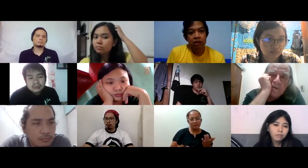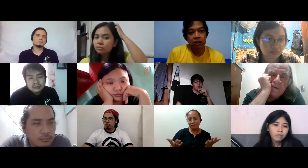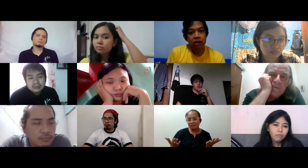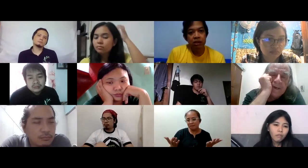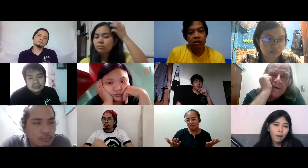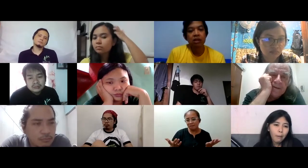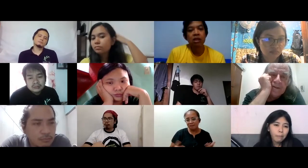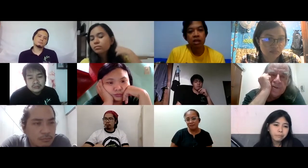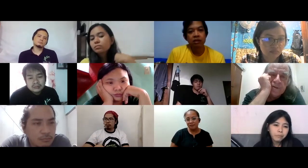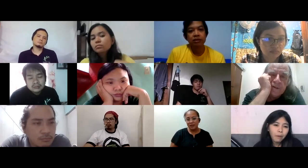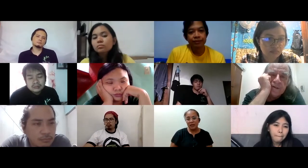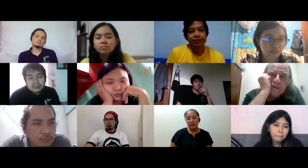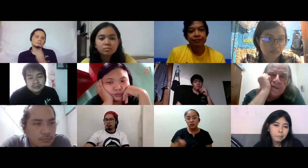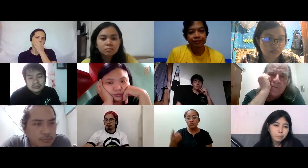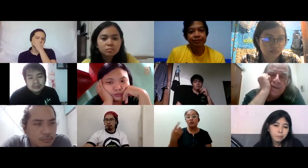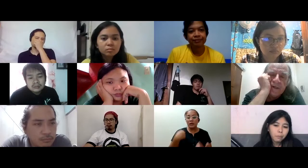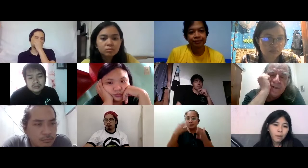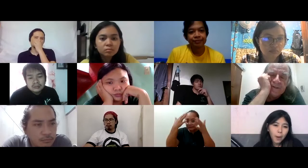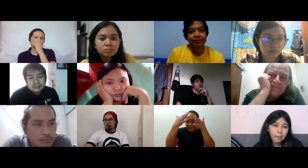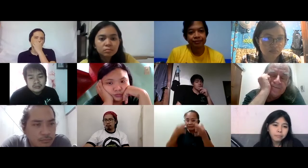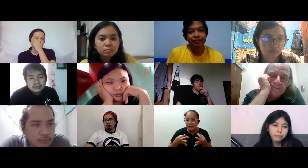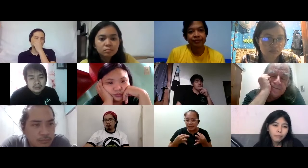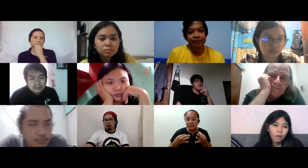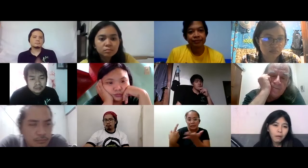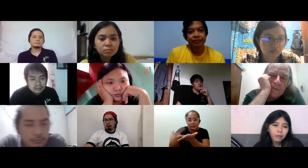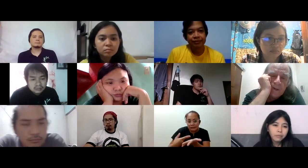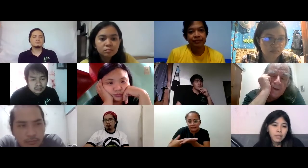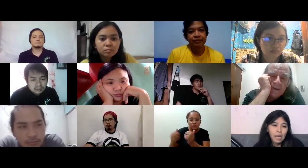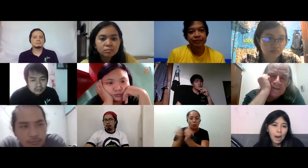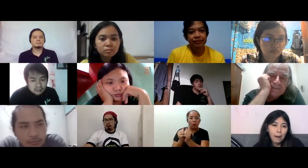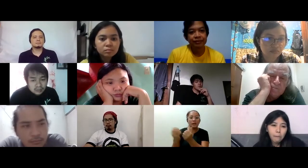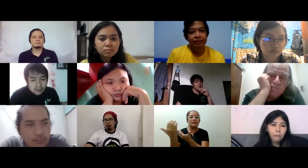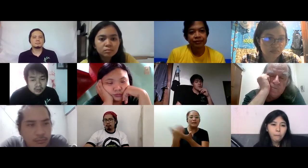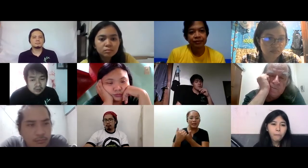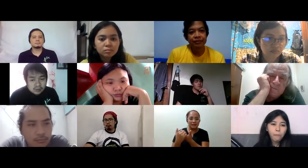And then you can make a decision and discuss with Teshi.